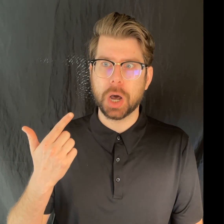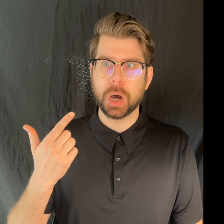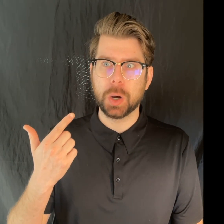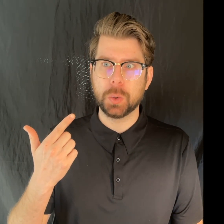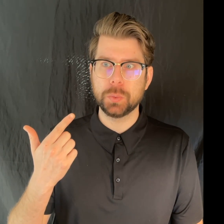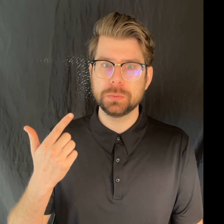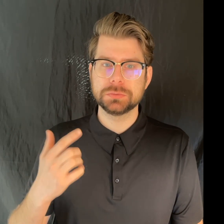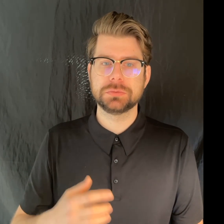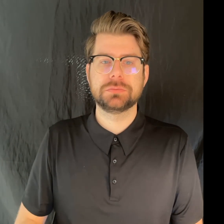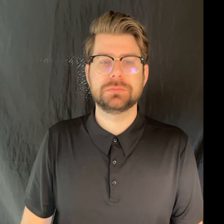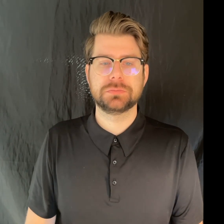woe,